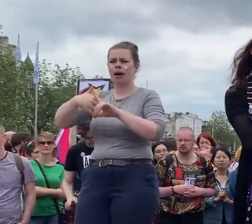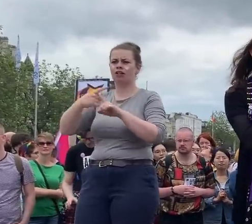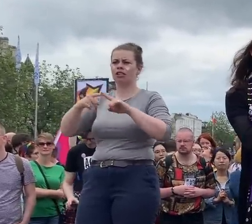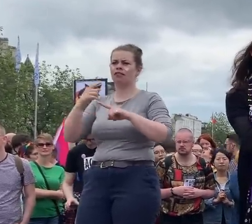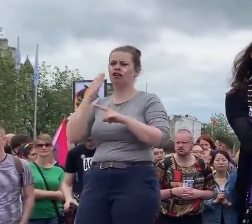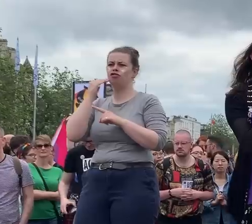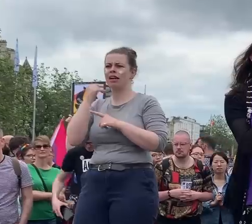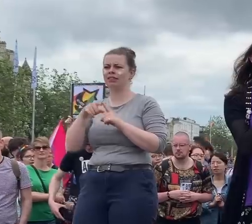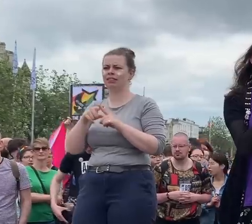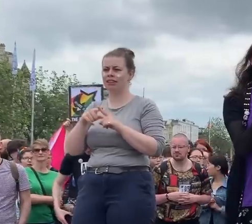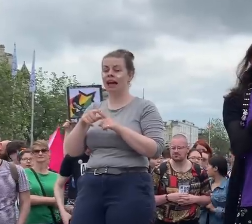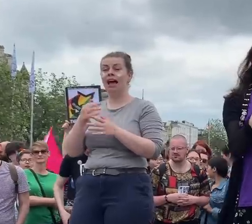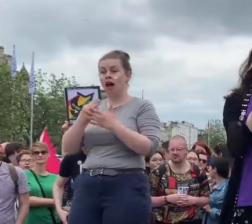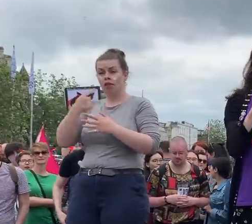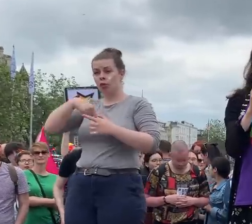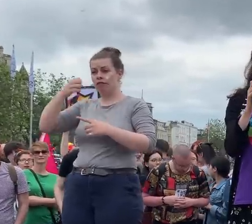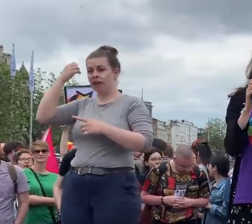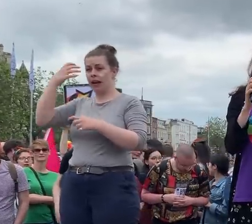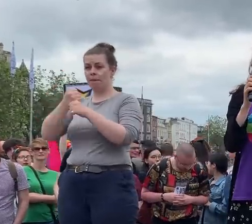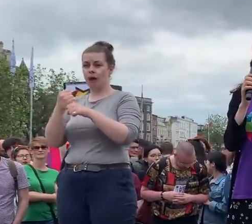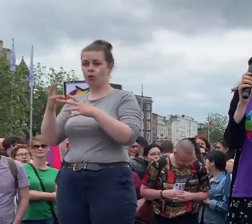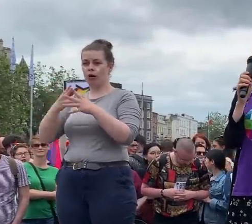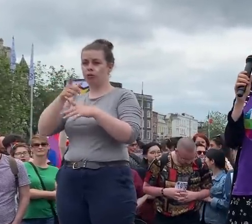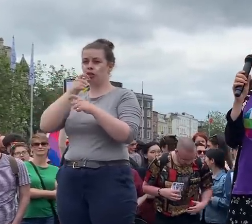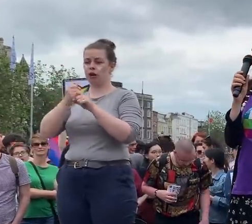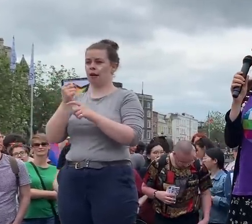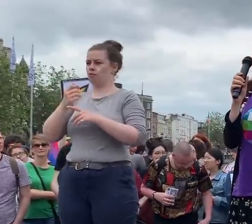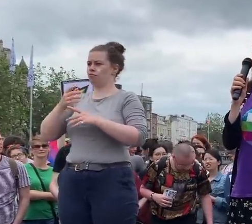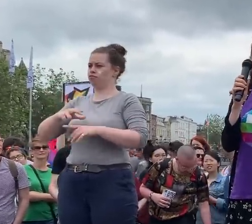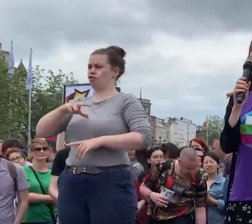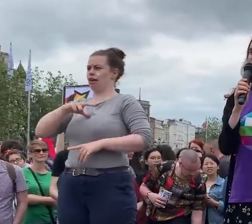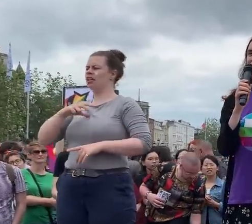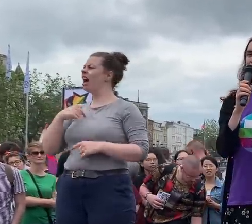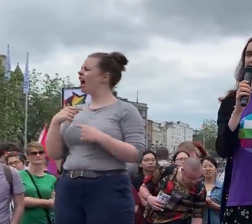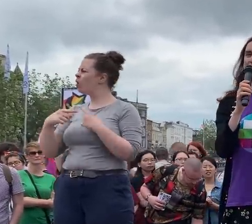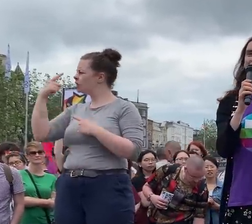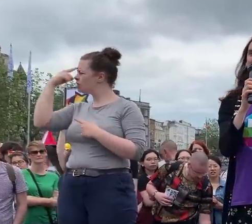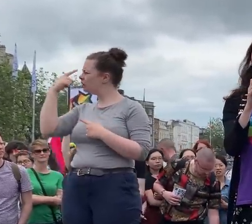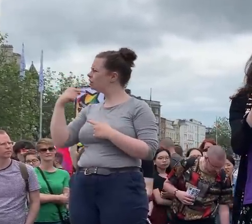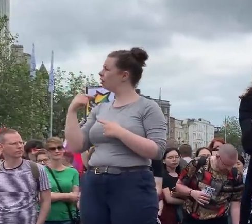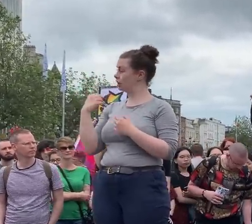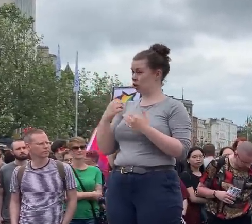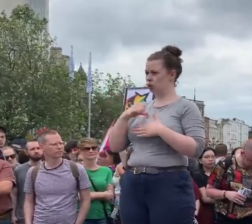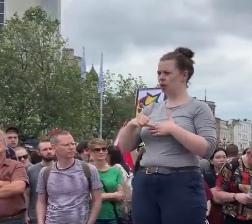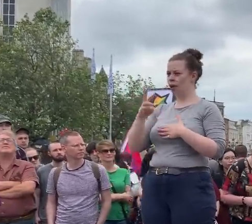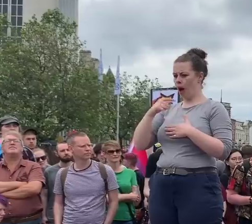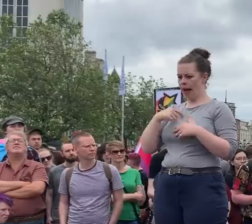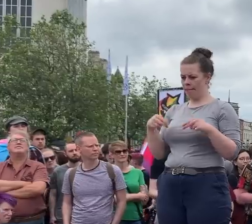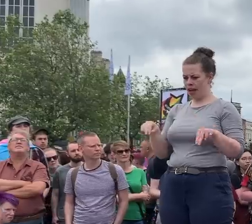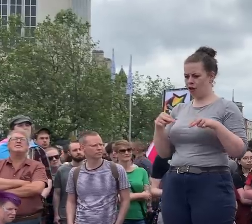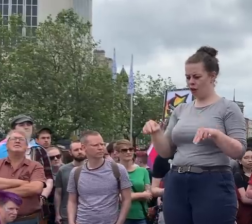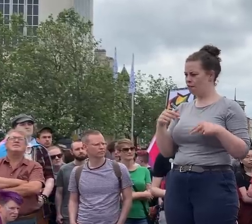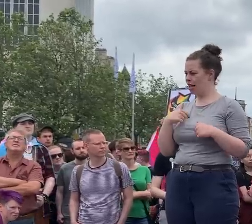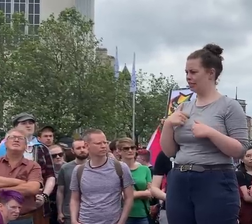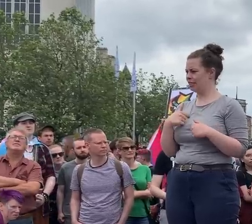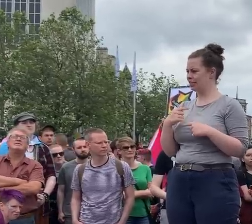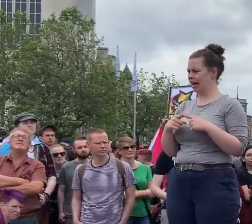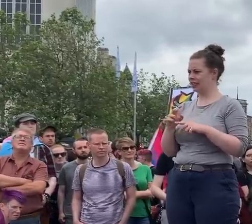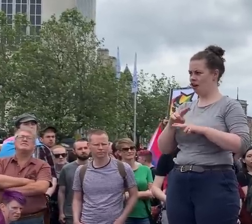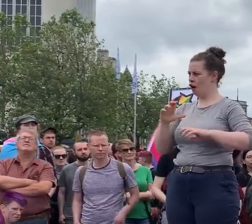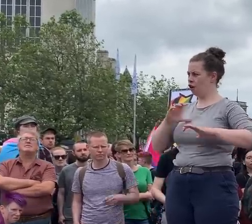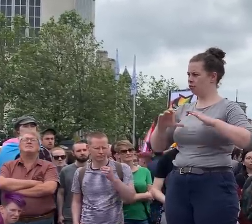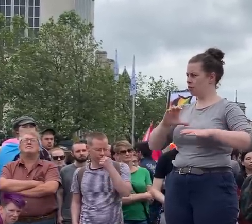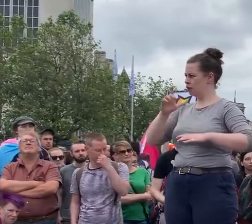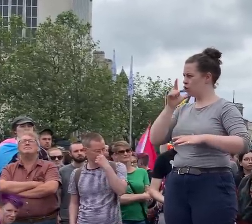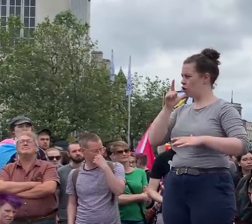forgotten when we talk about Pride today. On my way into town today, I was wondering, why does it always make me feel so nervous and so